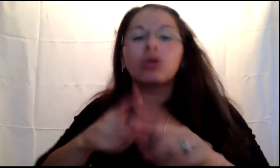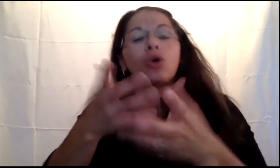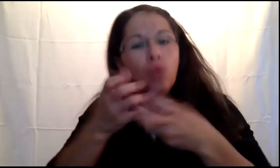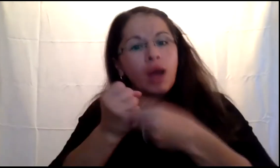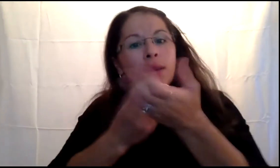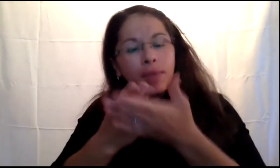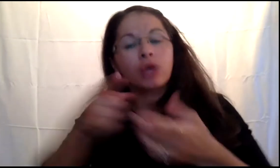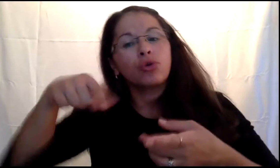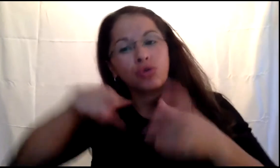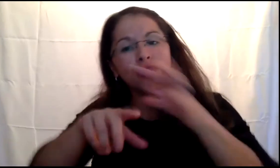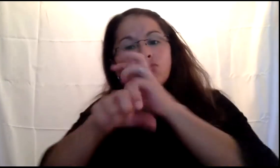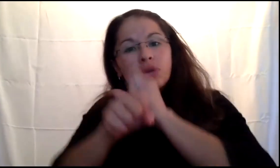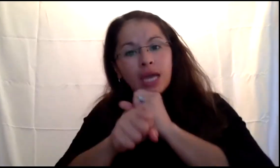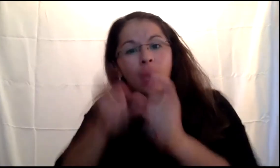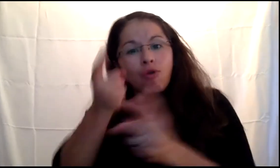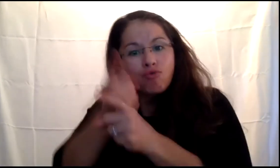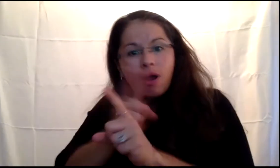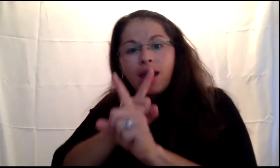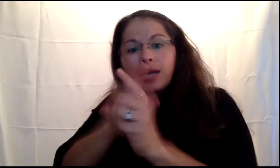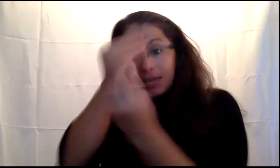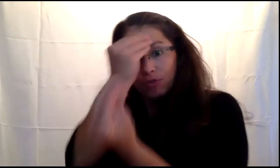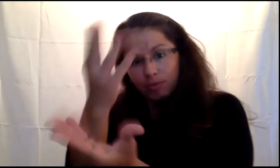that folks can make the correct decisions for themselves and their families.